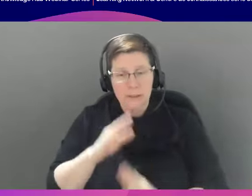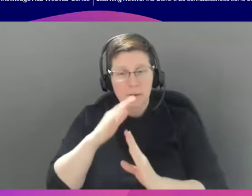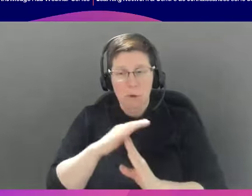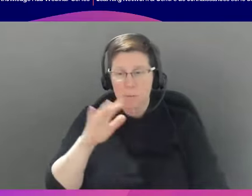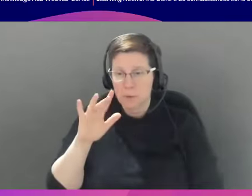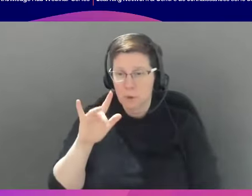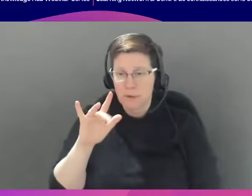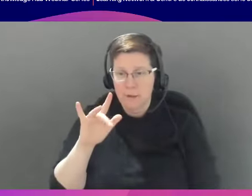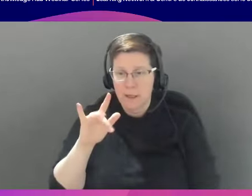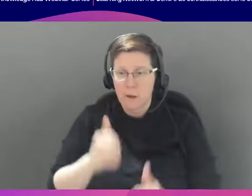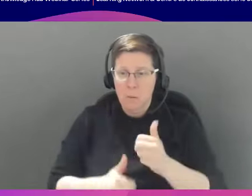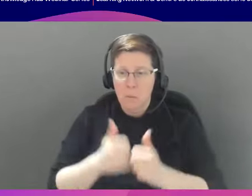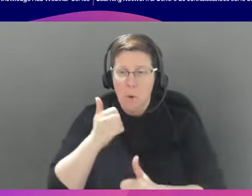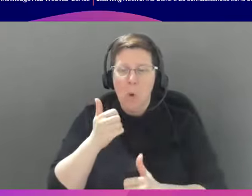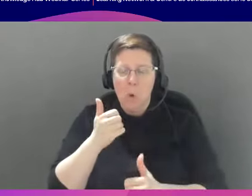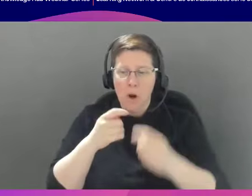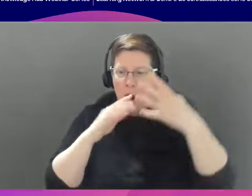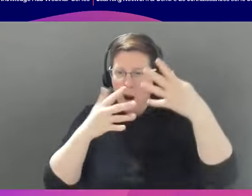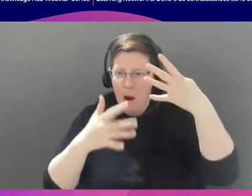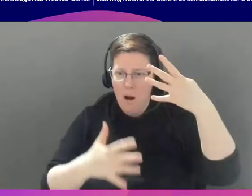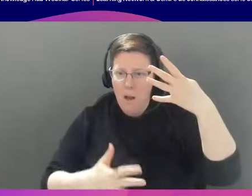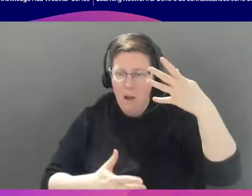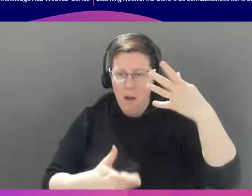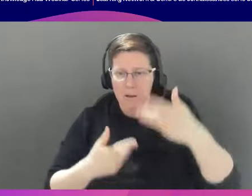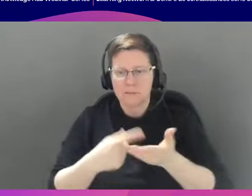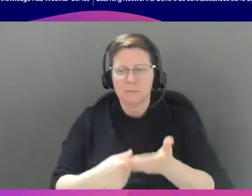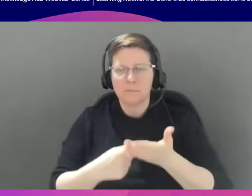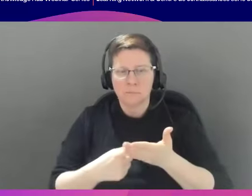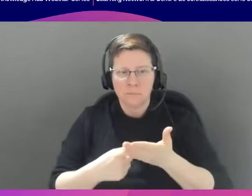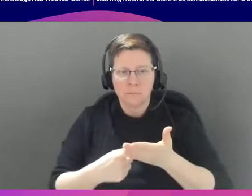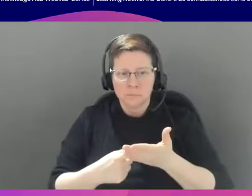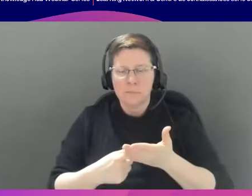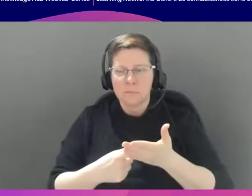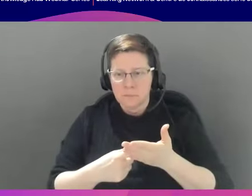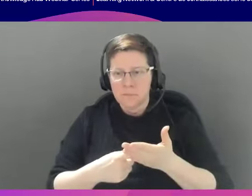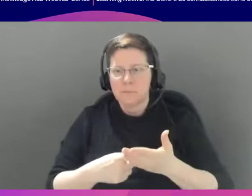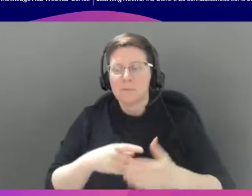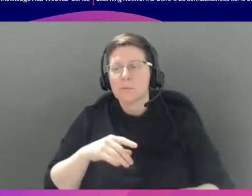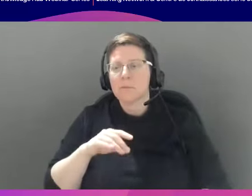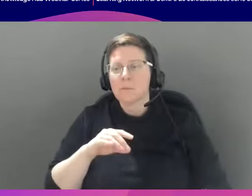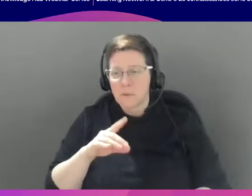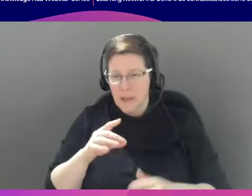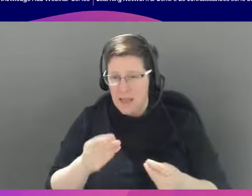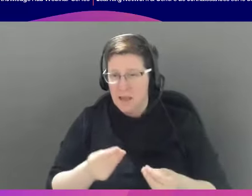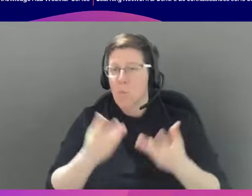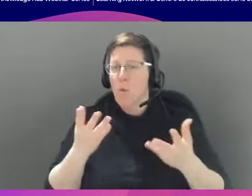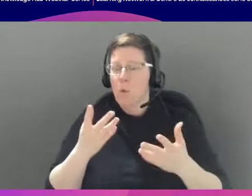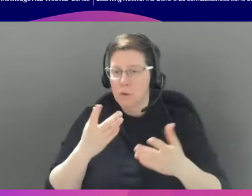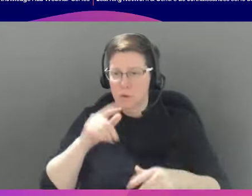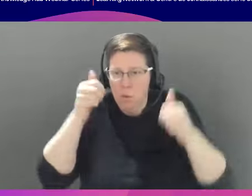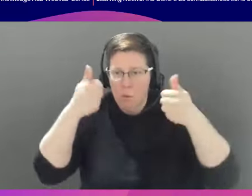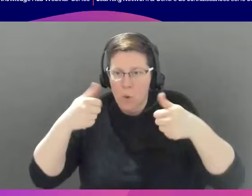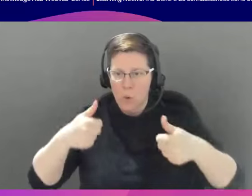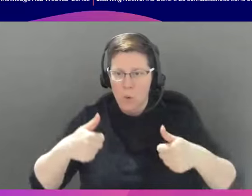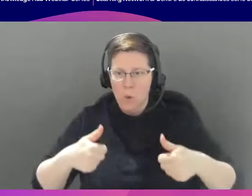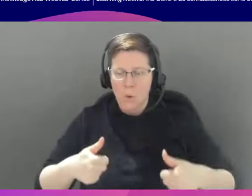25 most engaged discussion threads. So the discussion threads on incel-exit that had the most interaction,